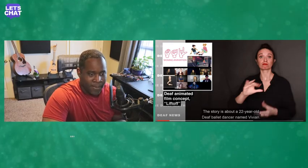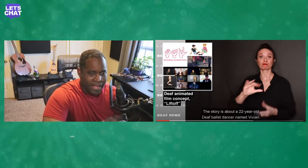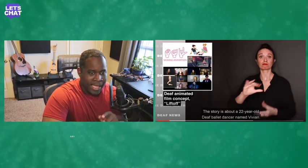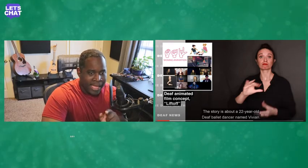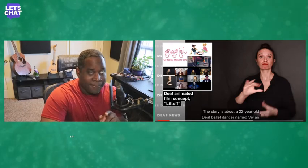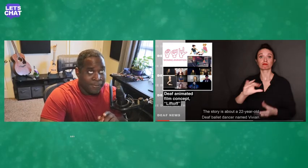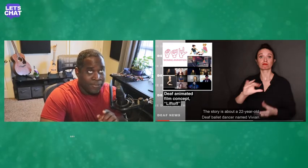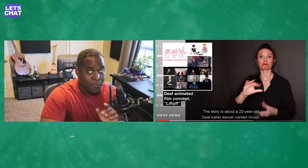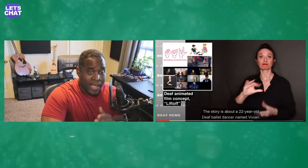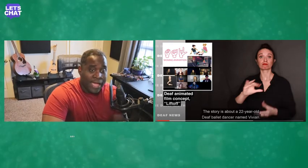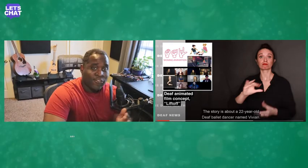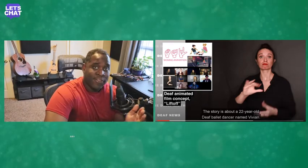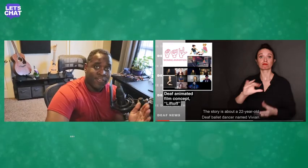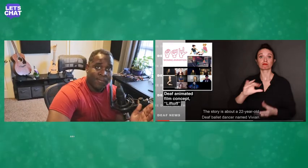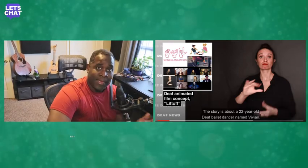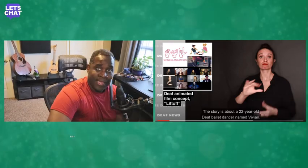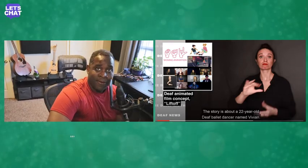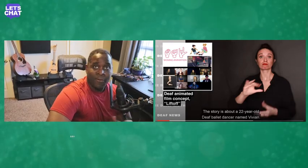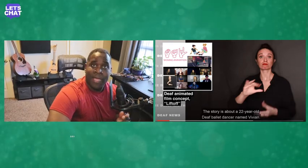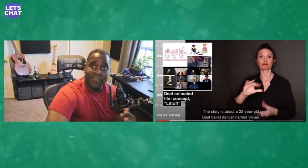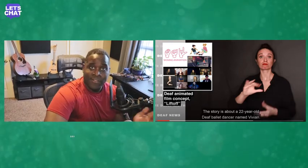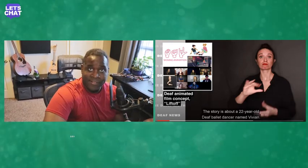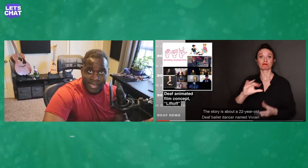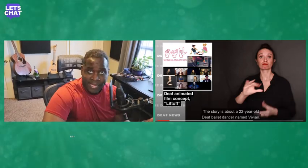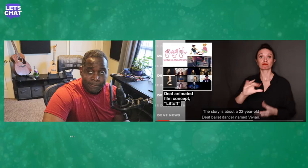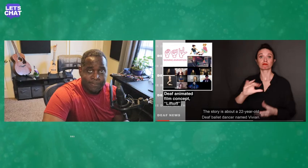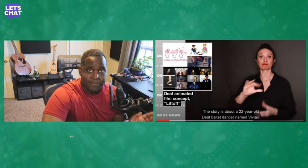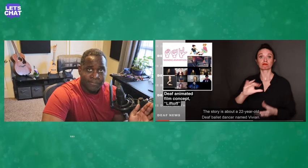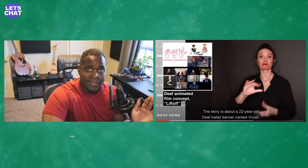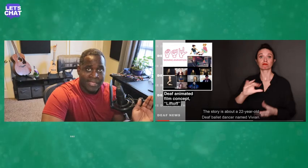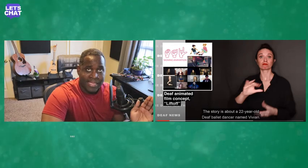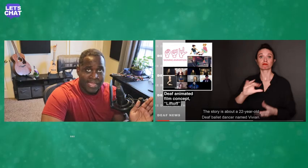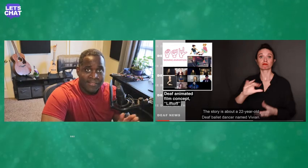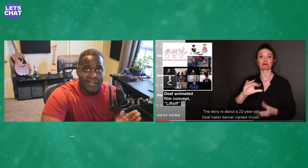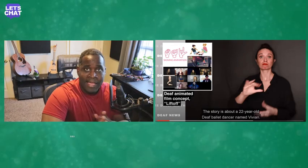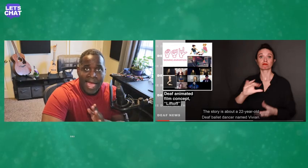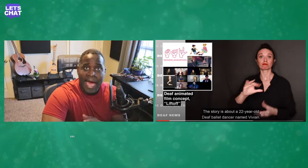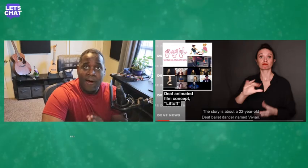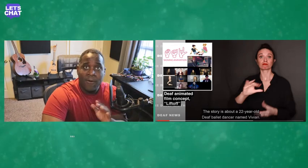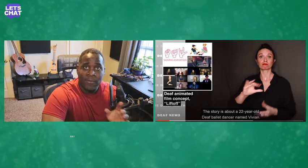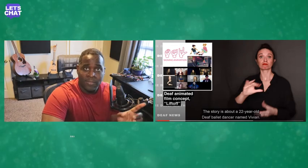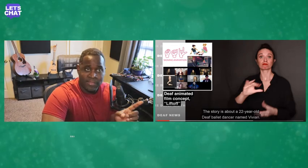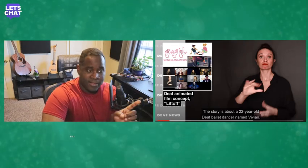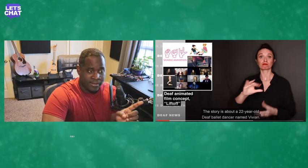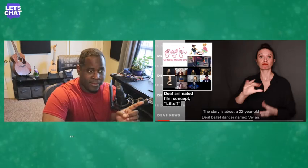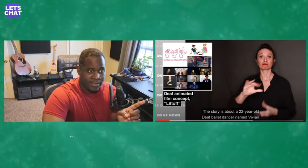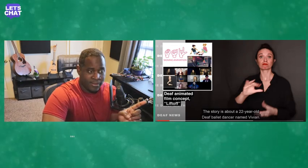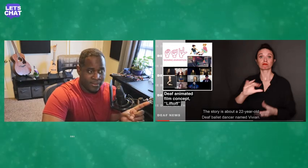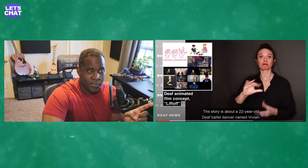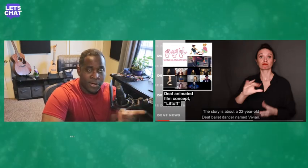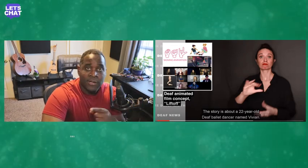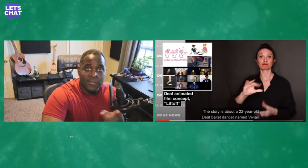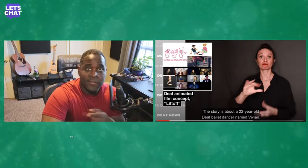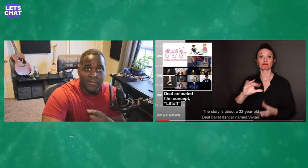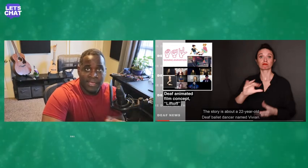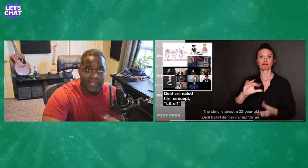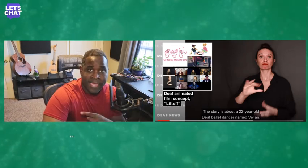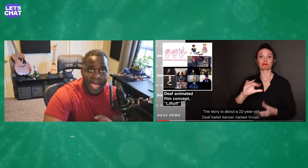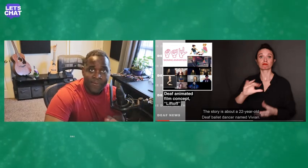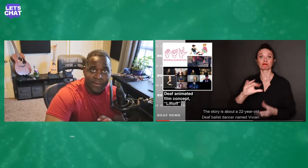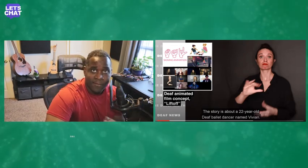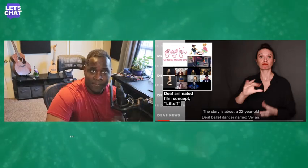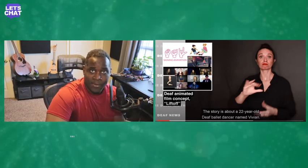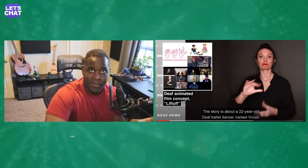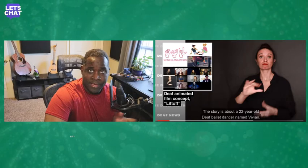how the way how she's speaking or the way how she's signing isn't how the words in